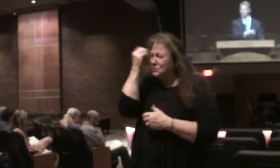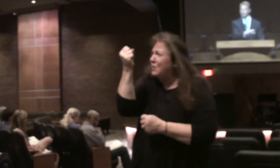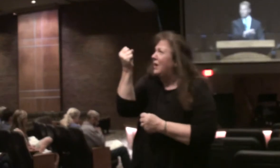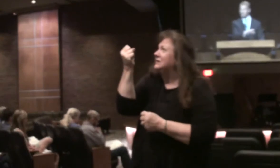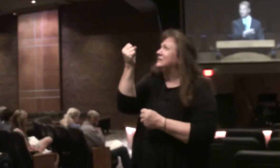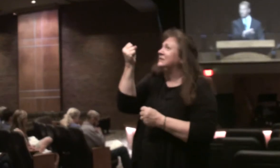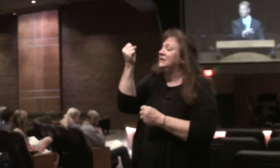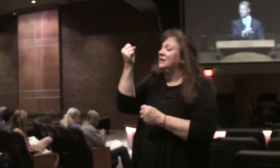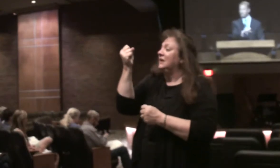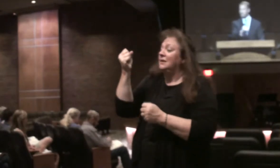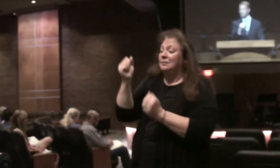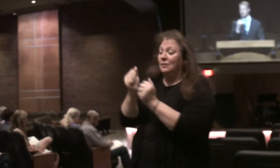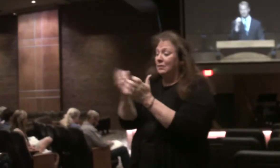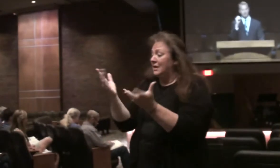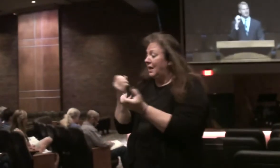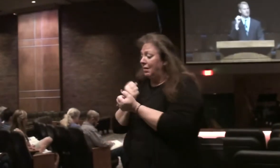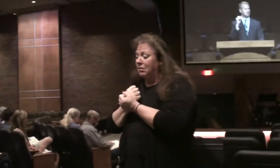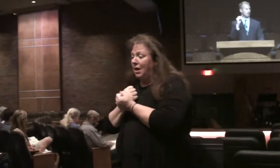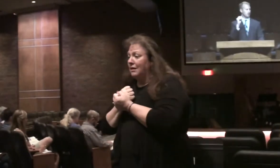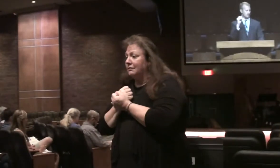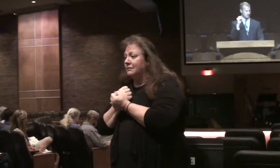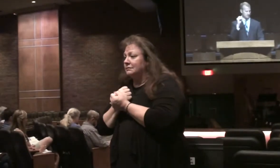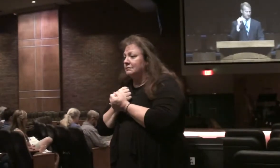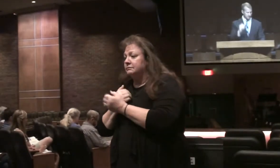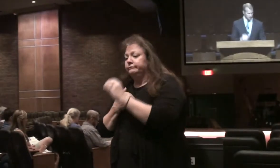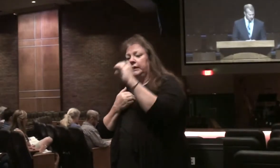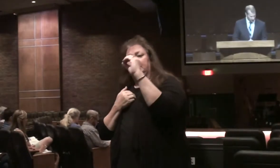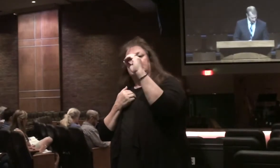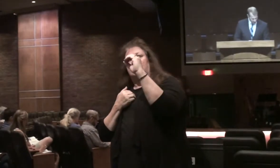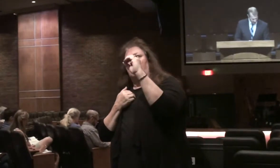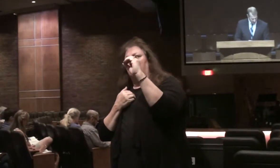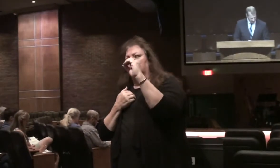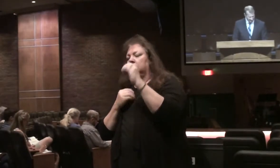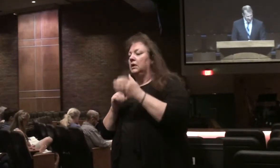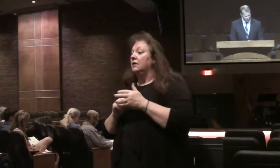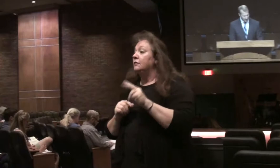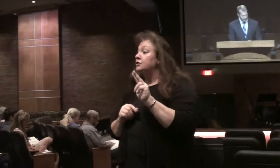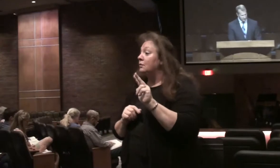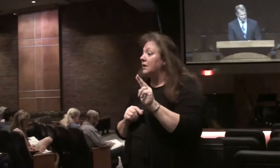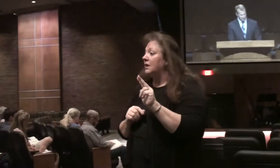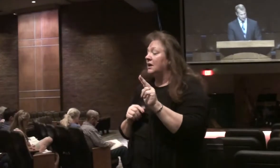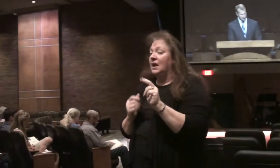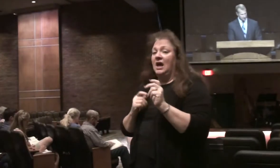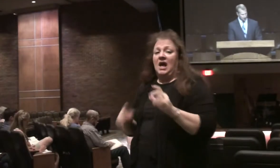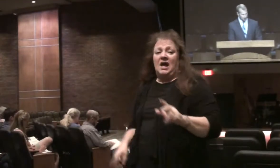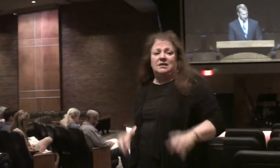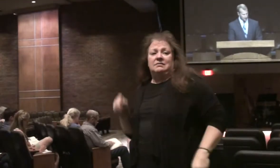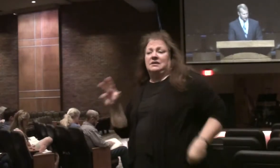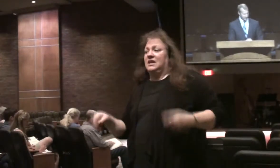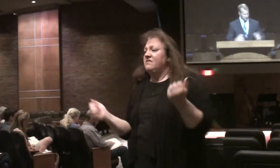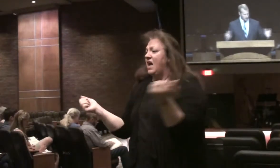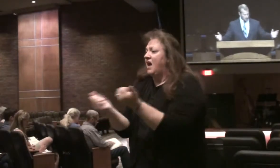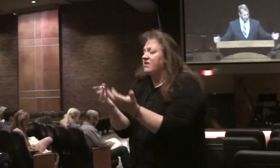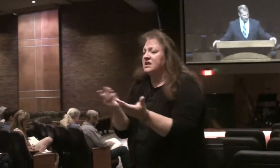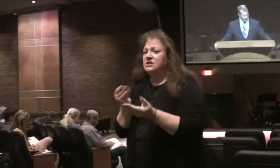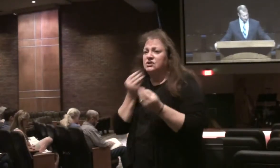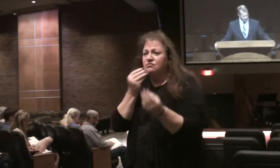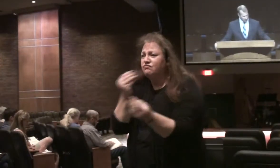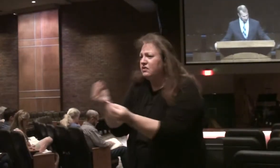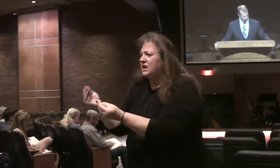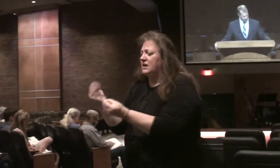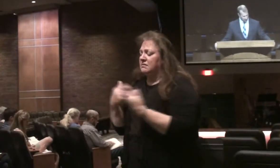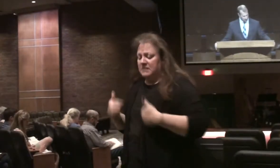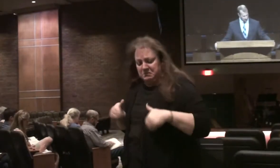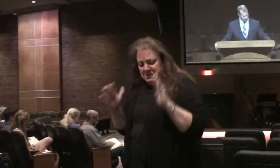without love, you'd be a zero. Verse 3, if I give all my possessions to feed the poor, I surrender my body